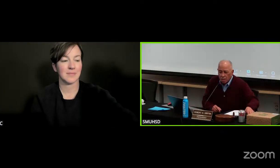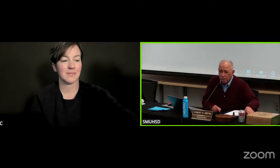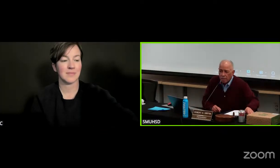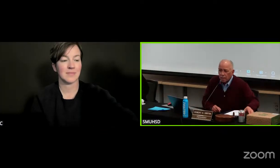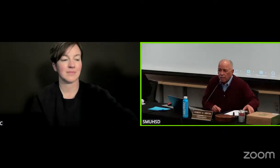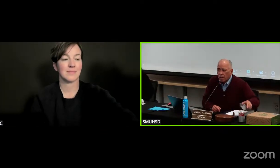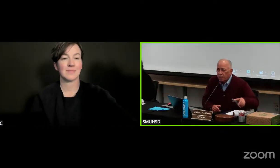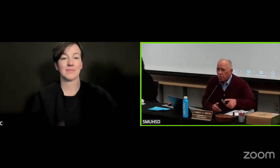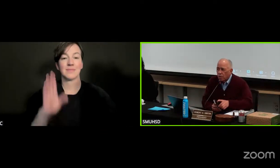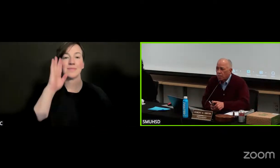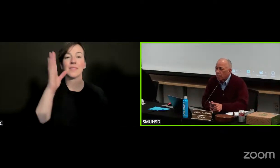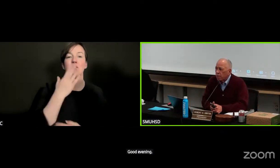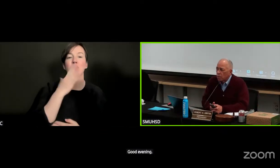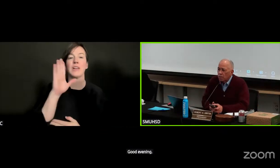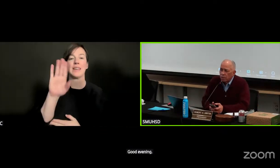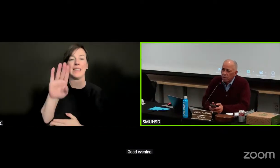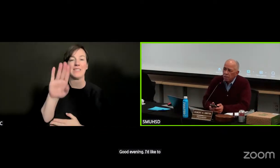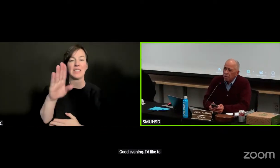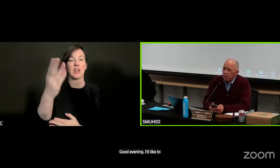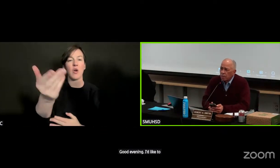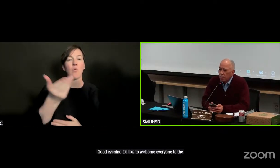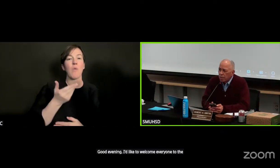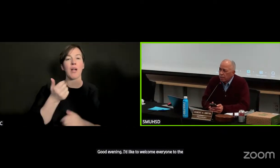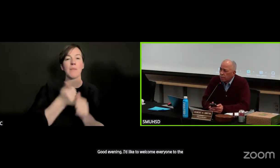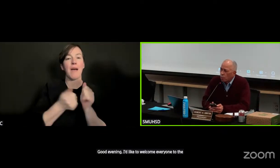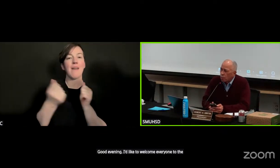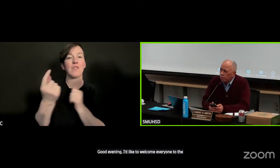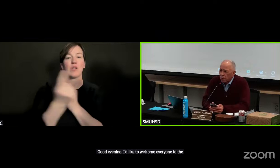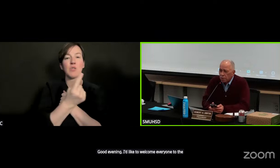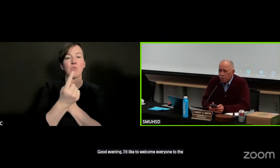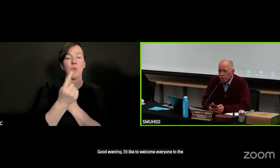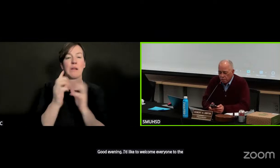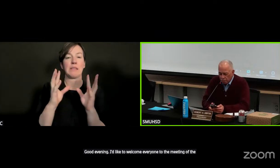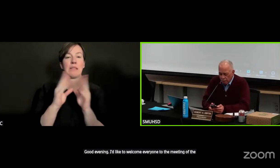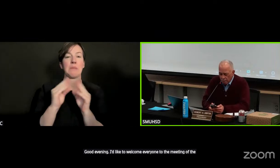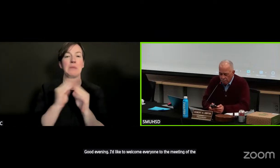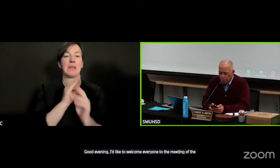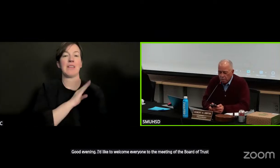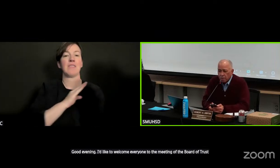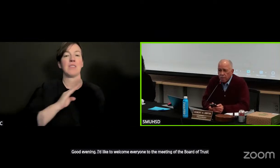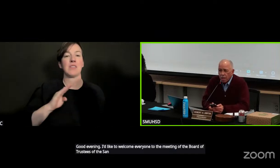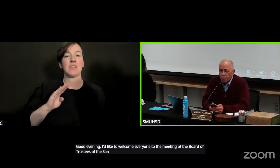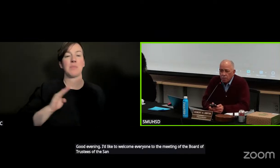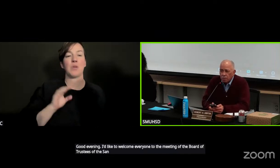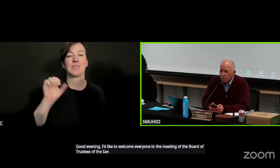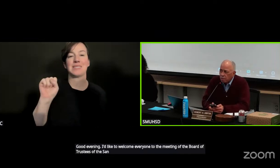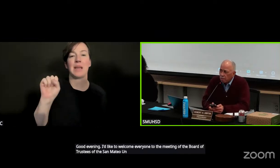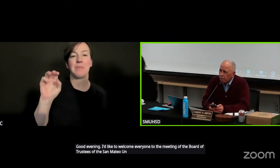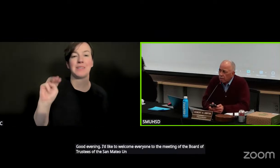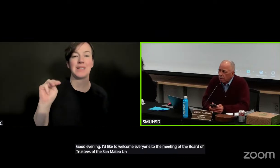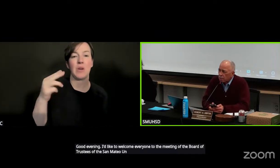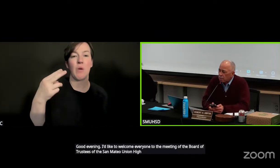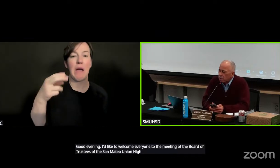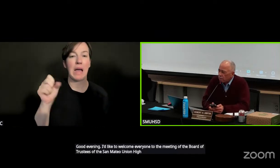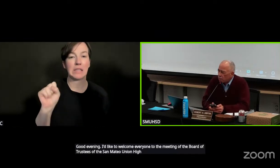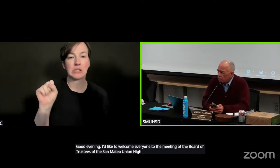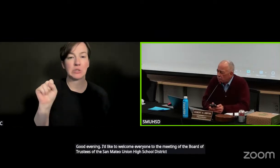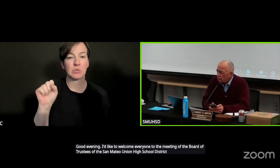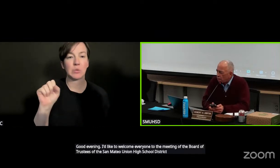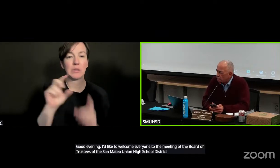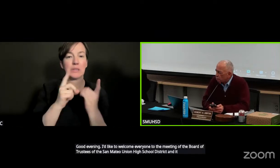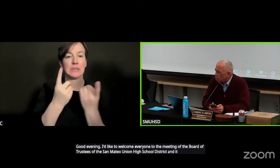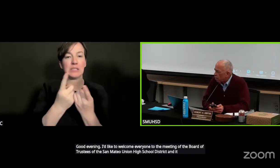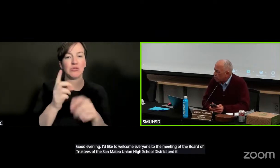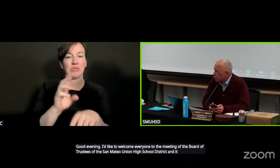Good evening. I'd like to welcome everyone to the meeting of the Board of Trustees of the San Mateo Union High School District, and it's